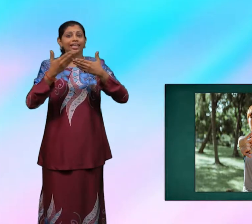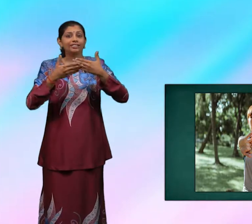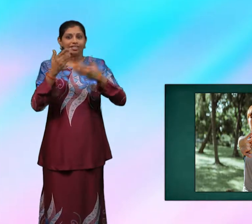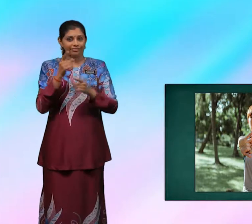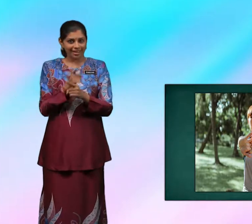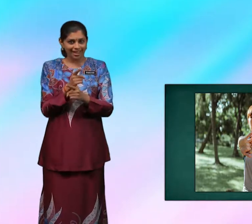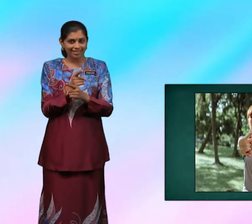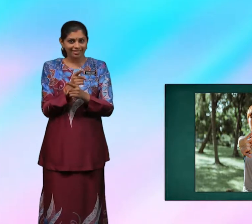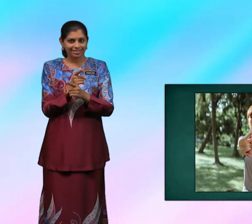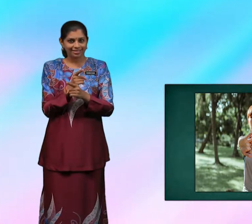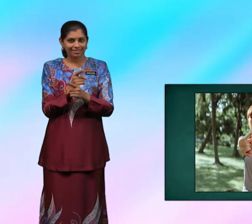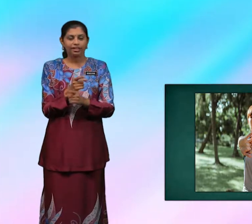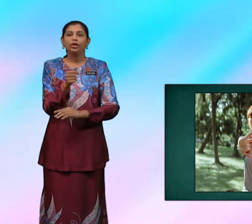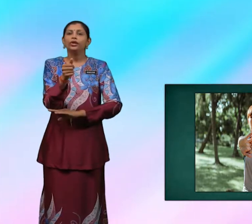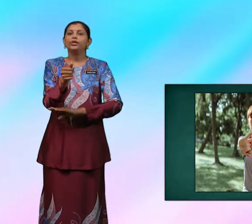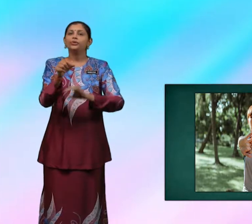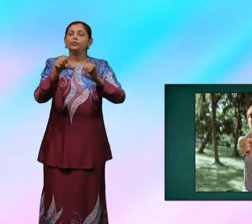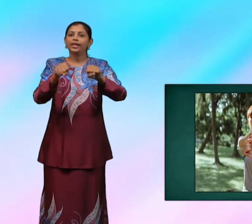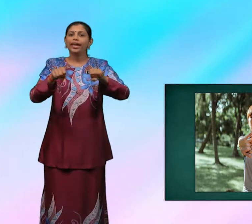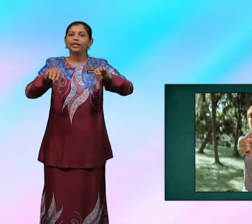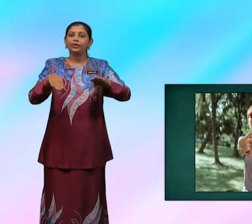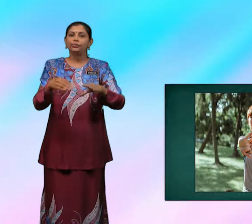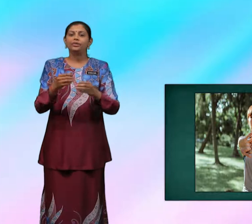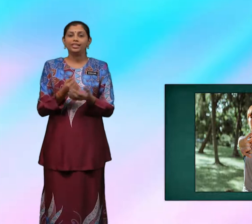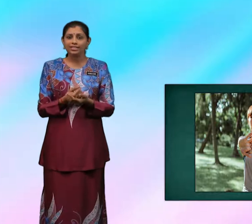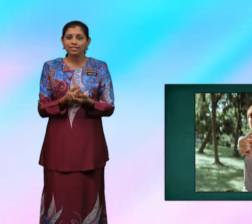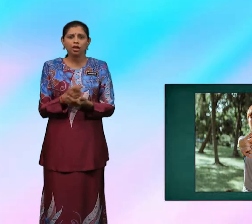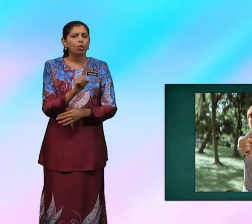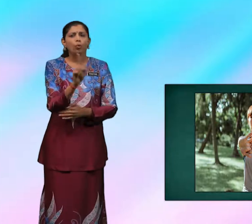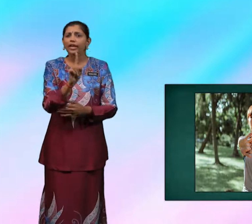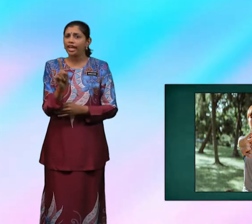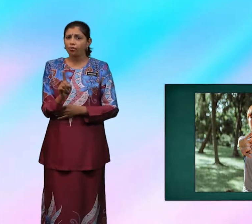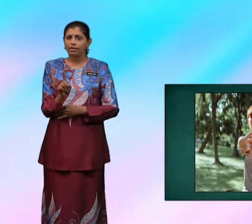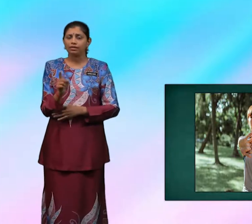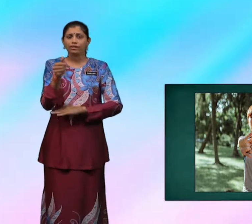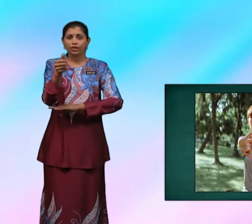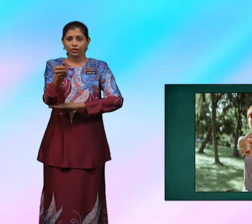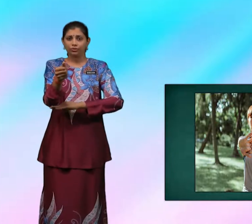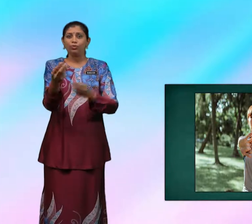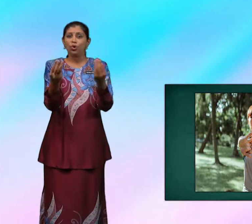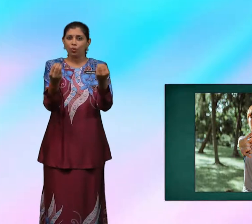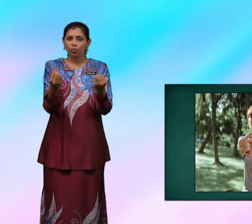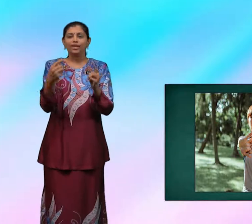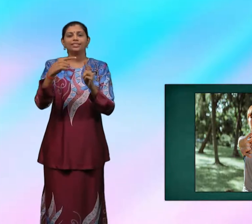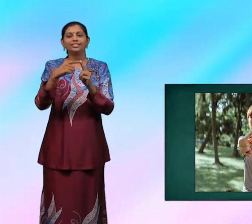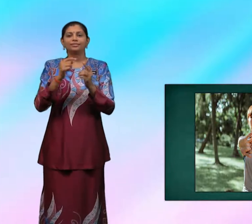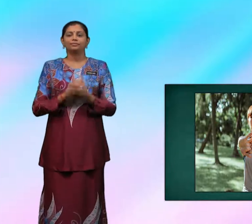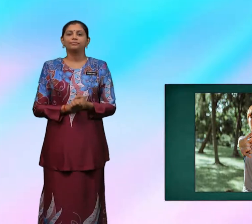Easy, right? You can do this whenever you want to.